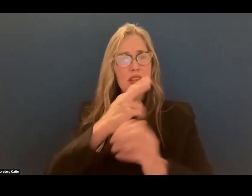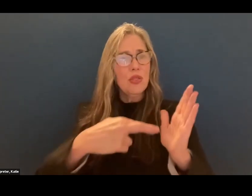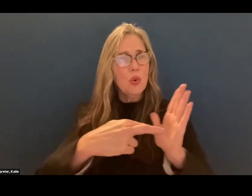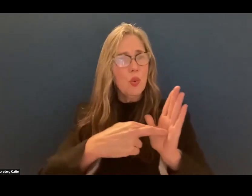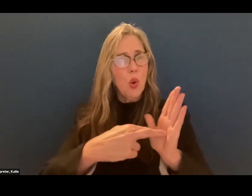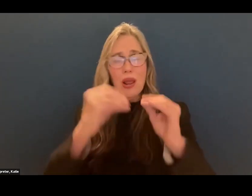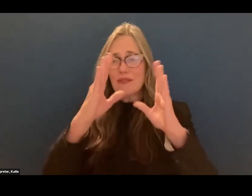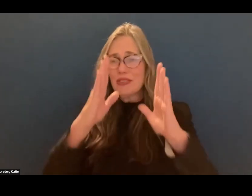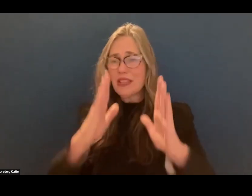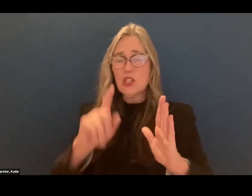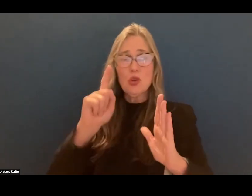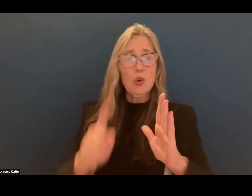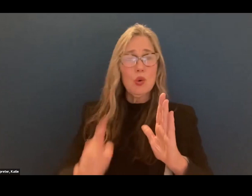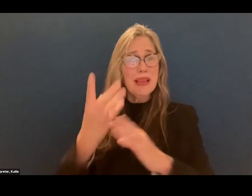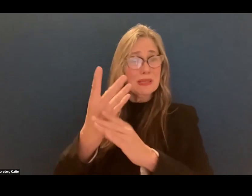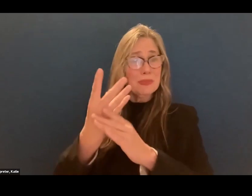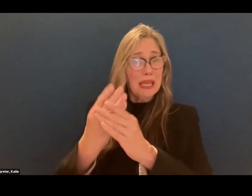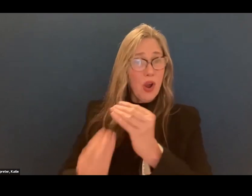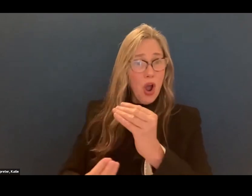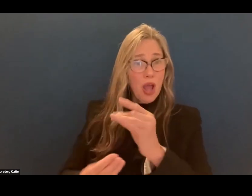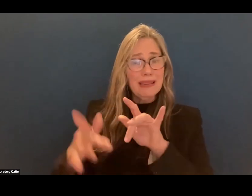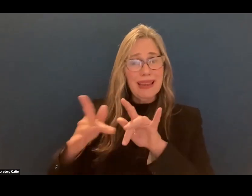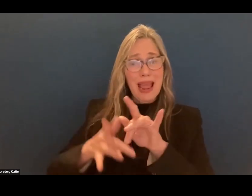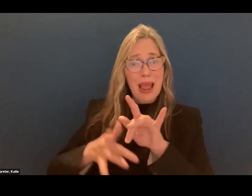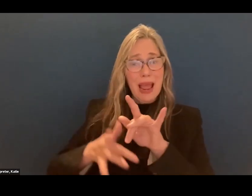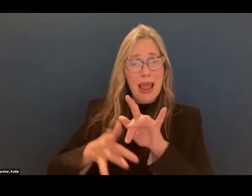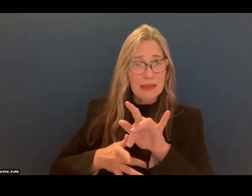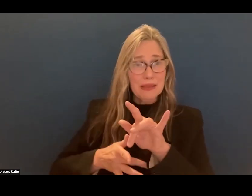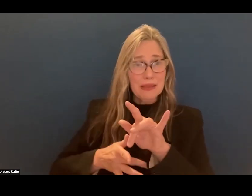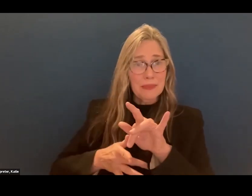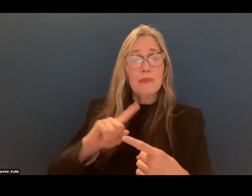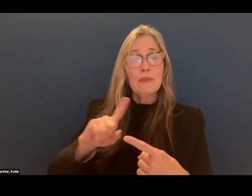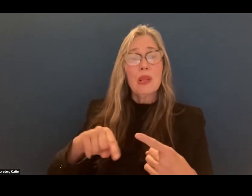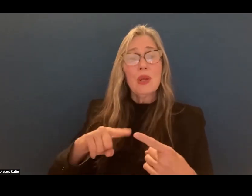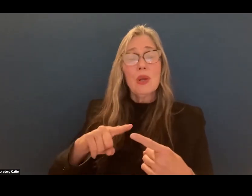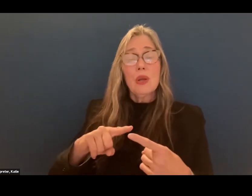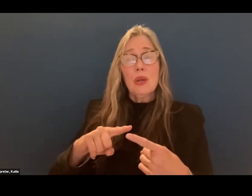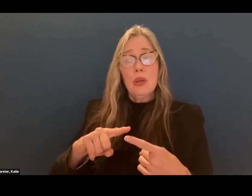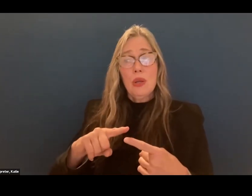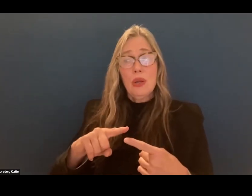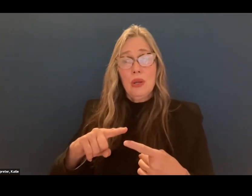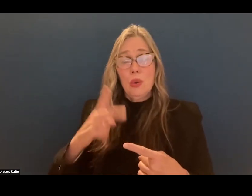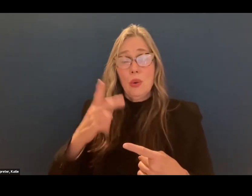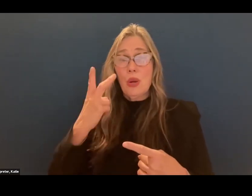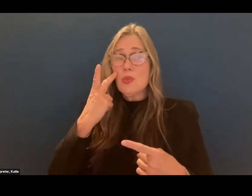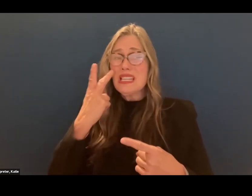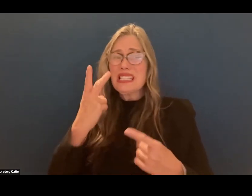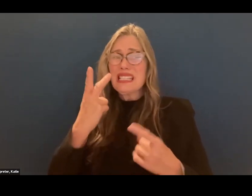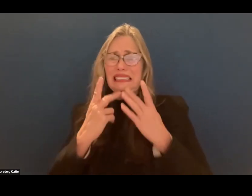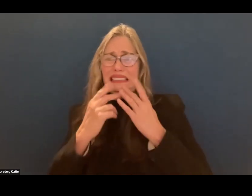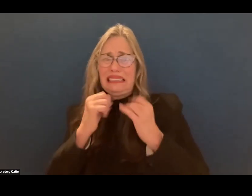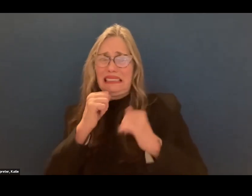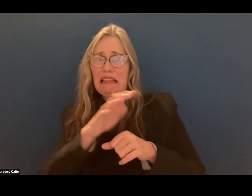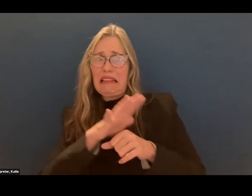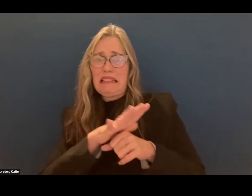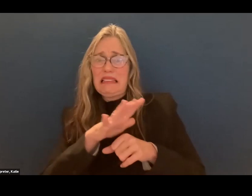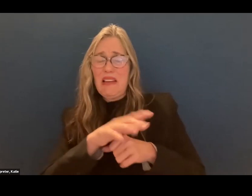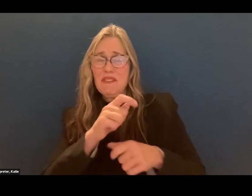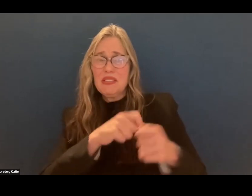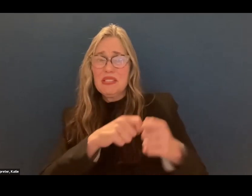that can't be there. And so when we saw that we had a shortage in this space, we